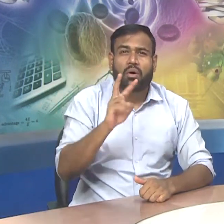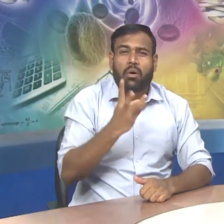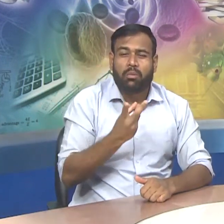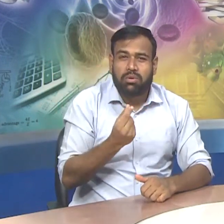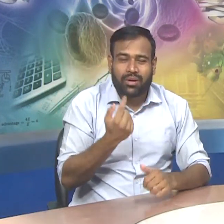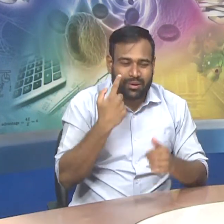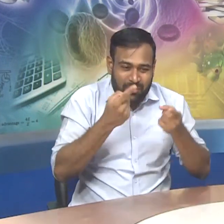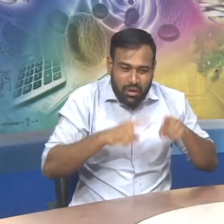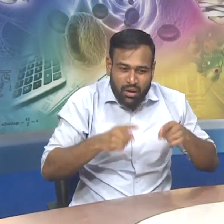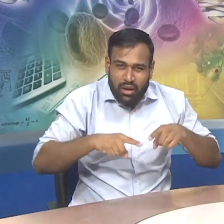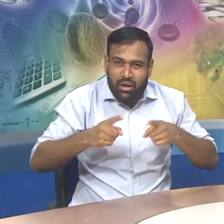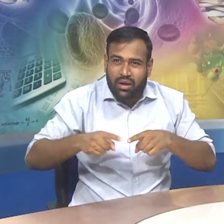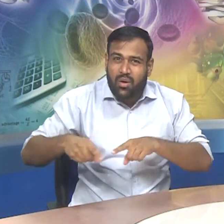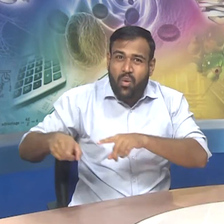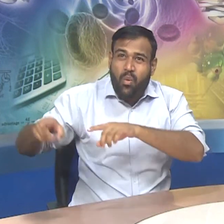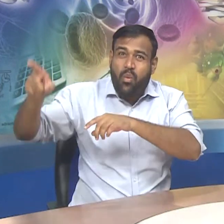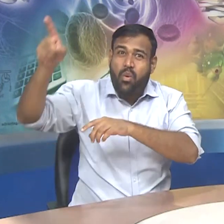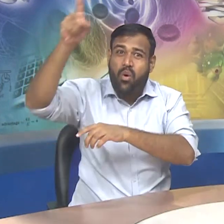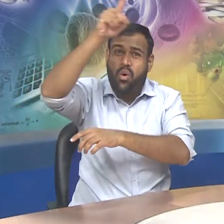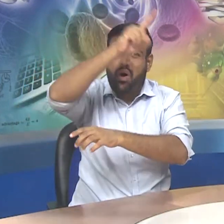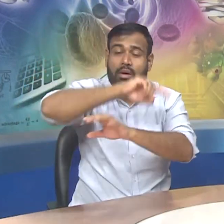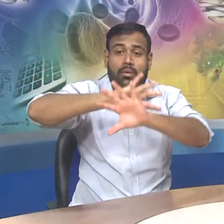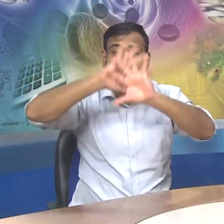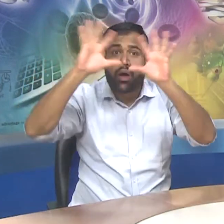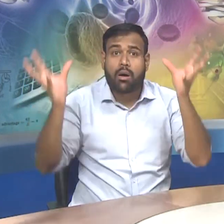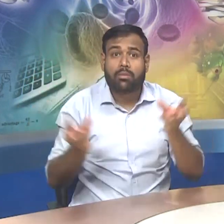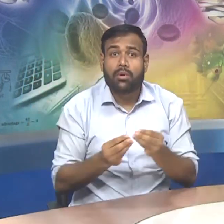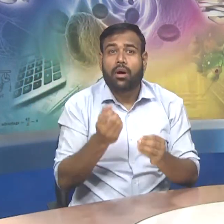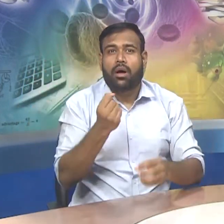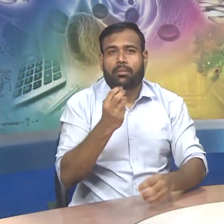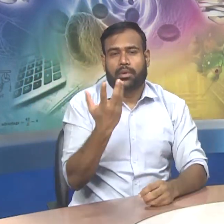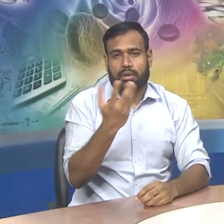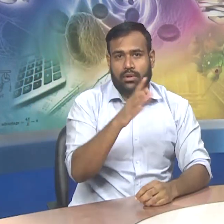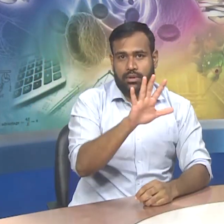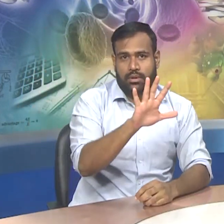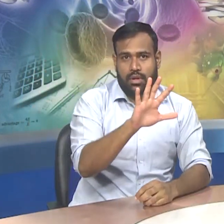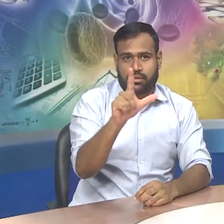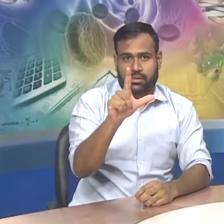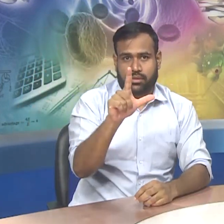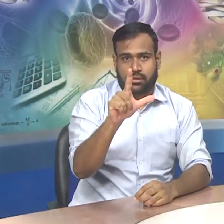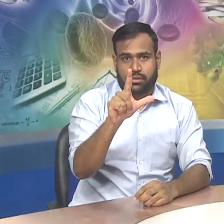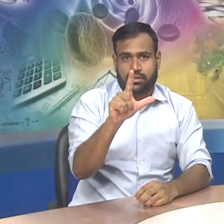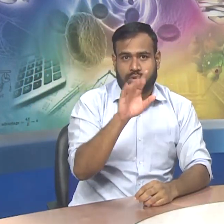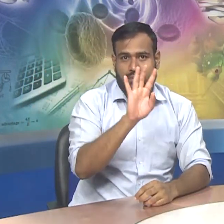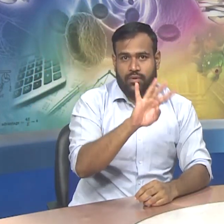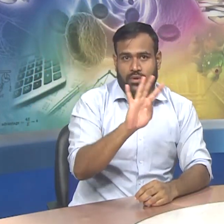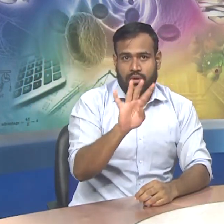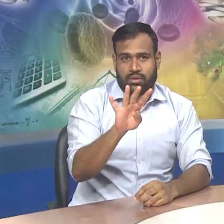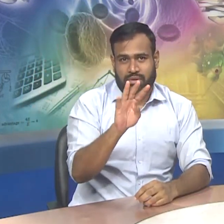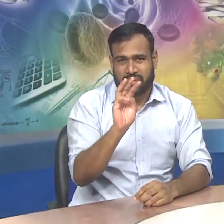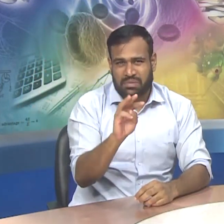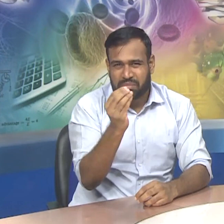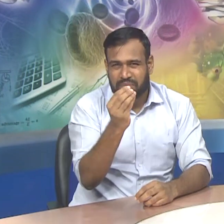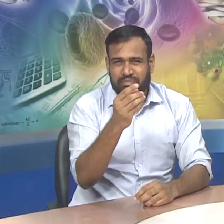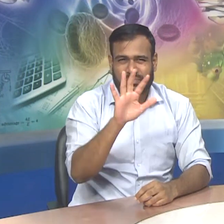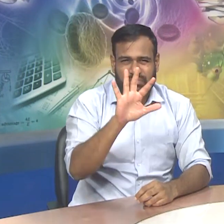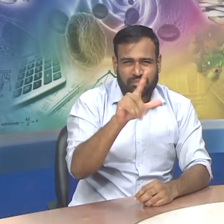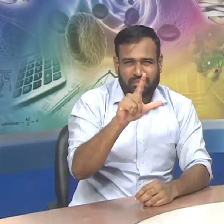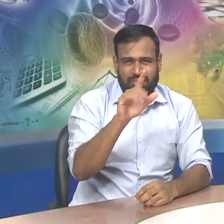votes of all the state legislative assemblies are first added. For example, it is about,